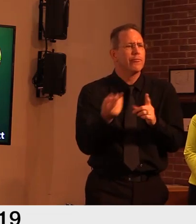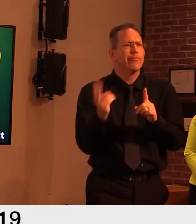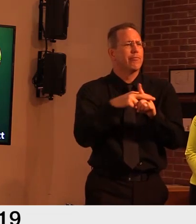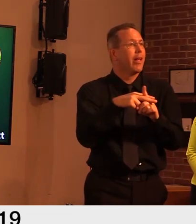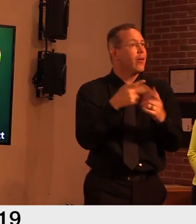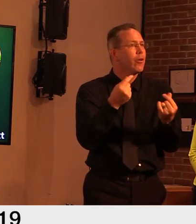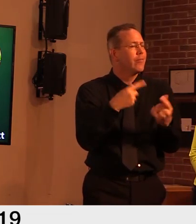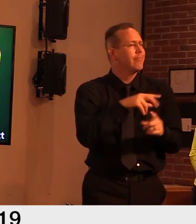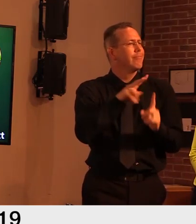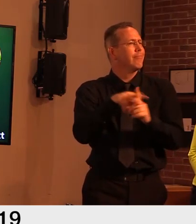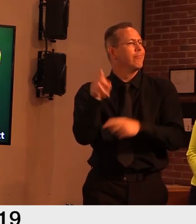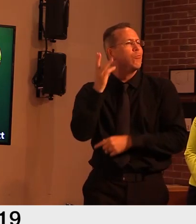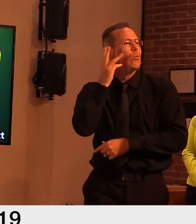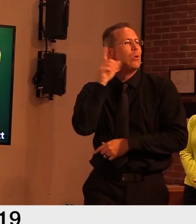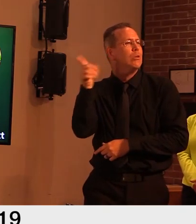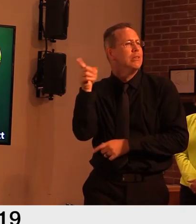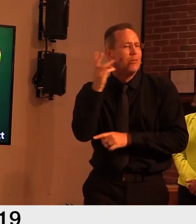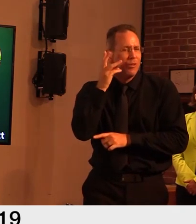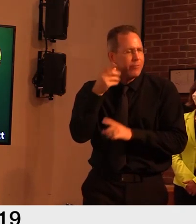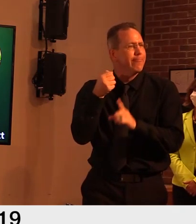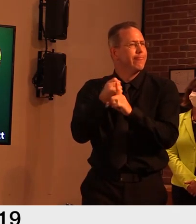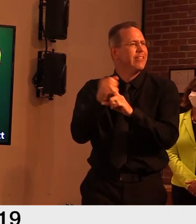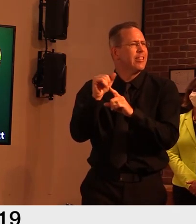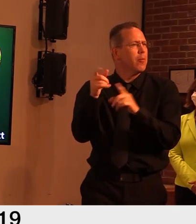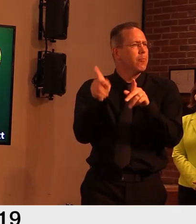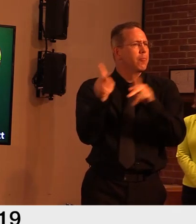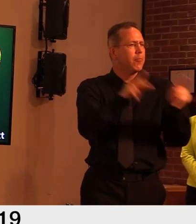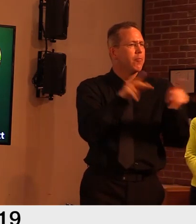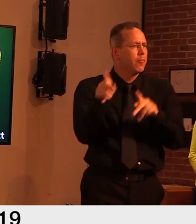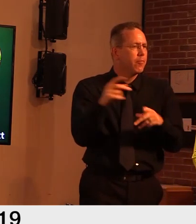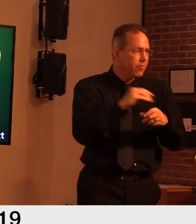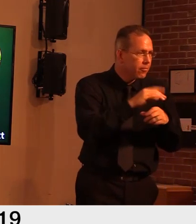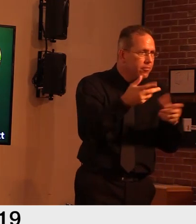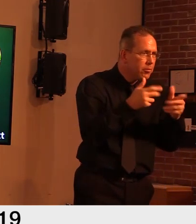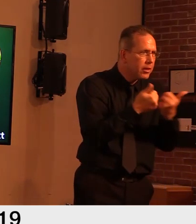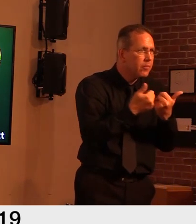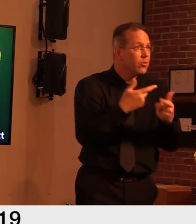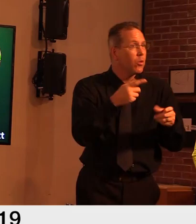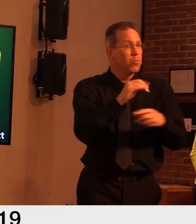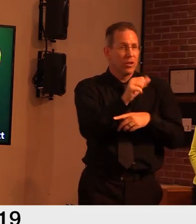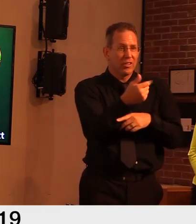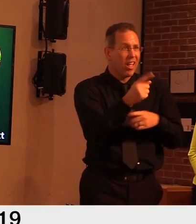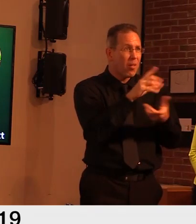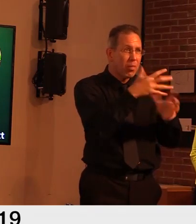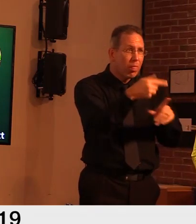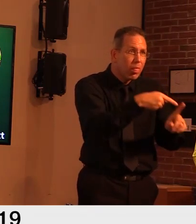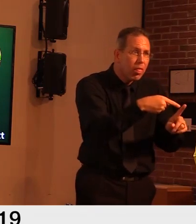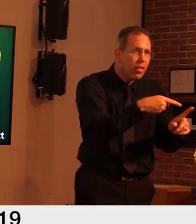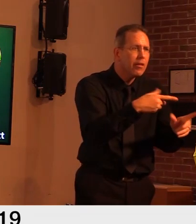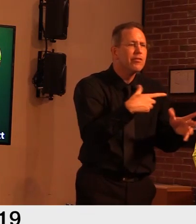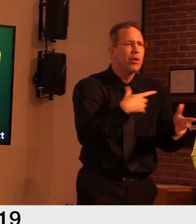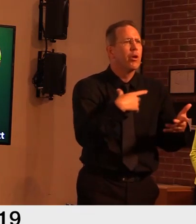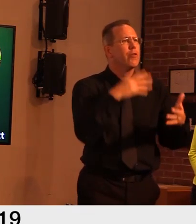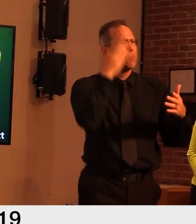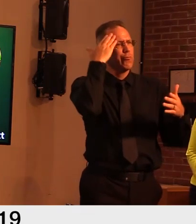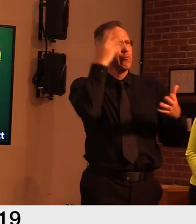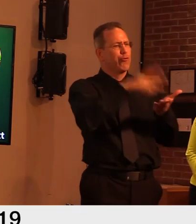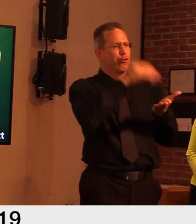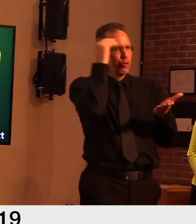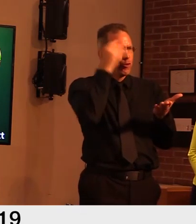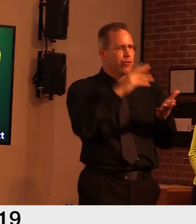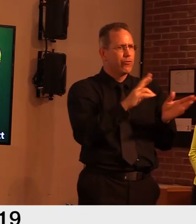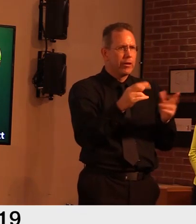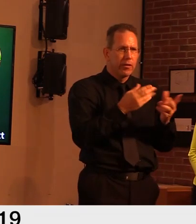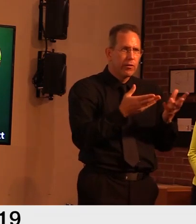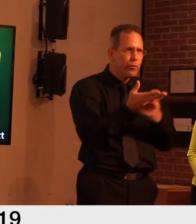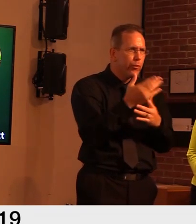Our efforts to investigate, to educate, and box in the current outbreak that we're doing in Winooski and Burlington are an example of that.